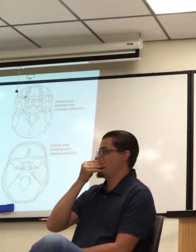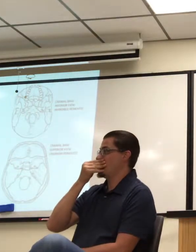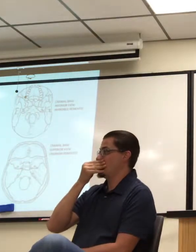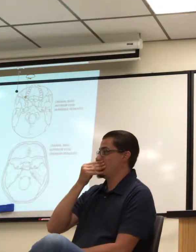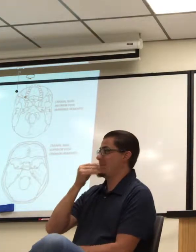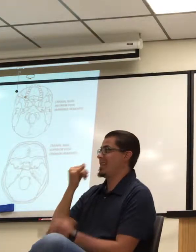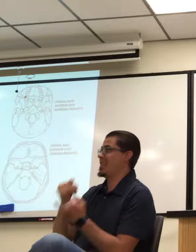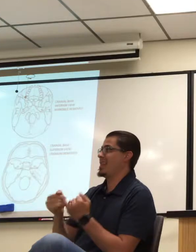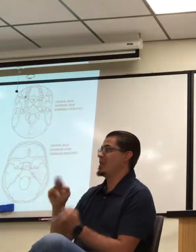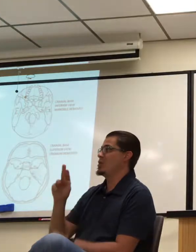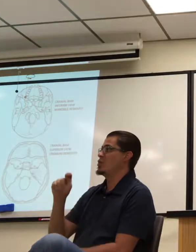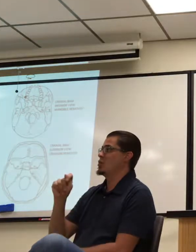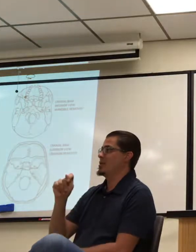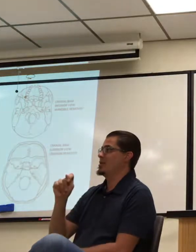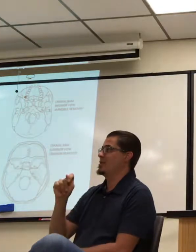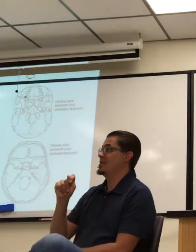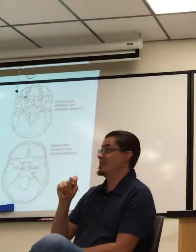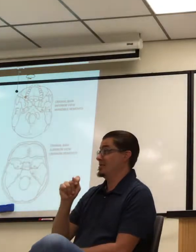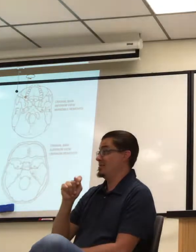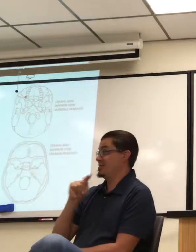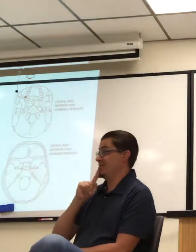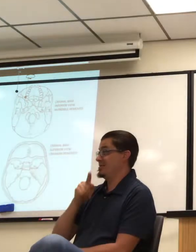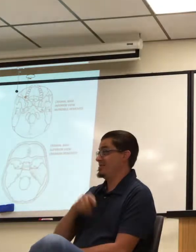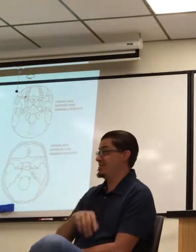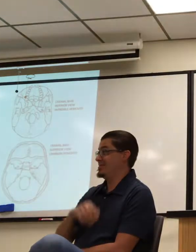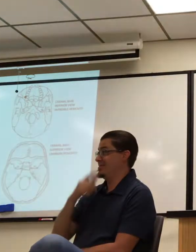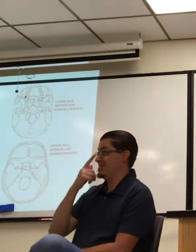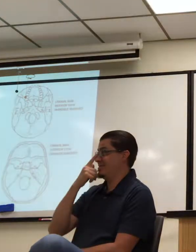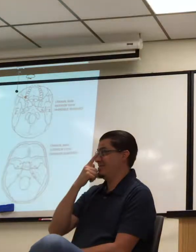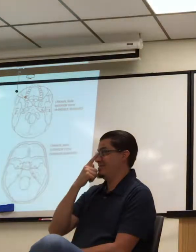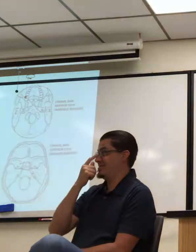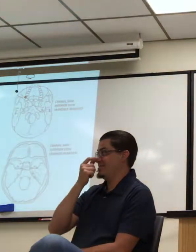this down. Get some more colors out.